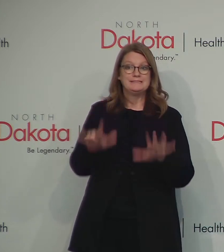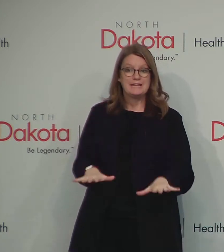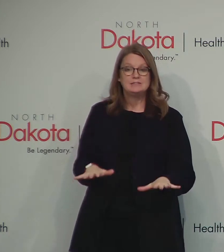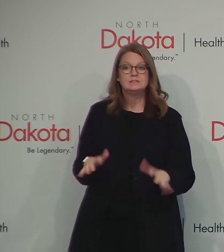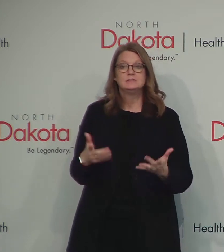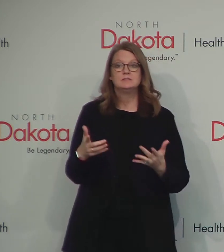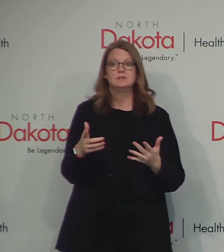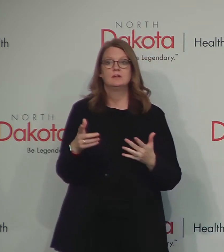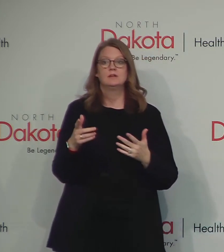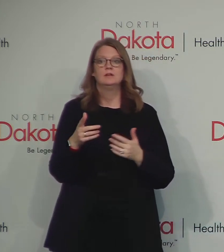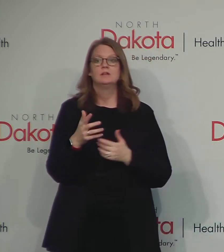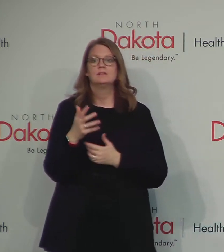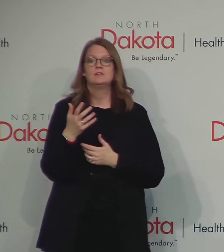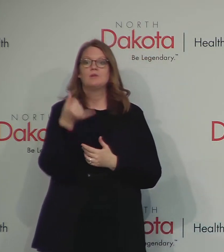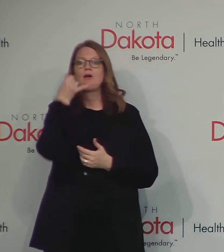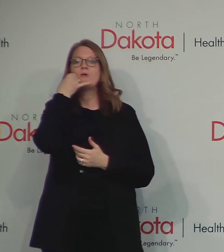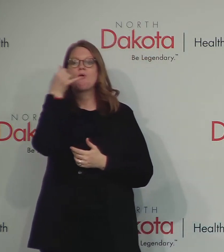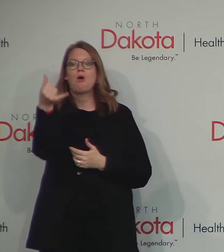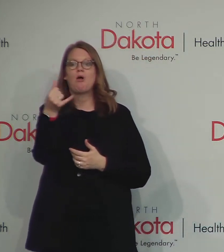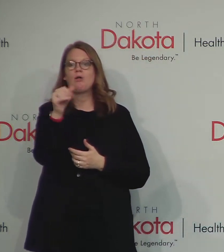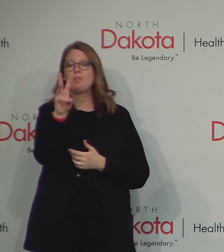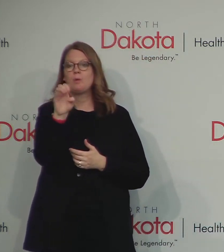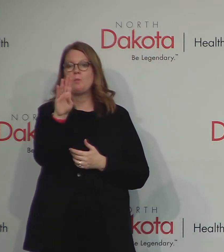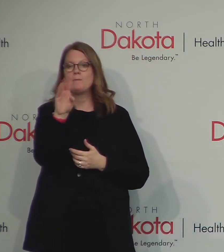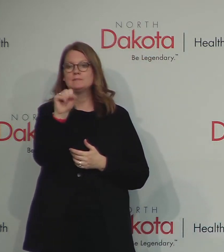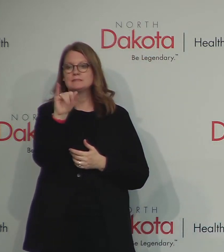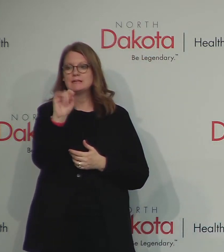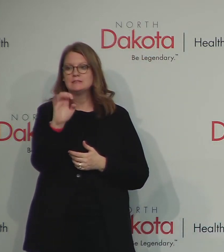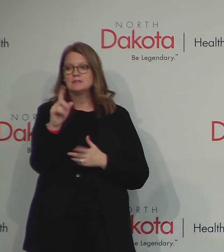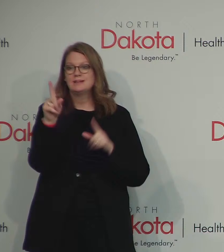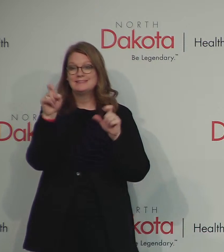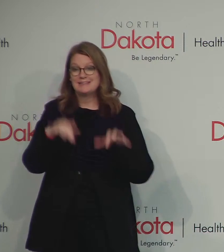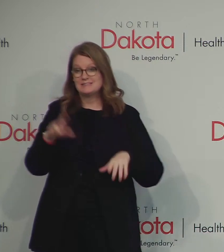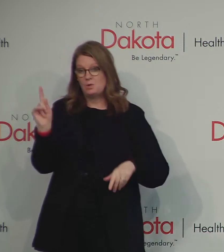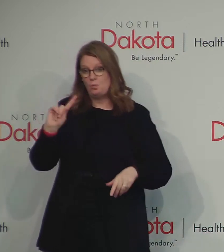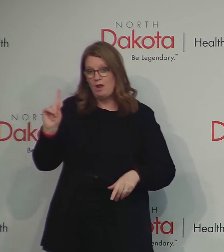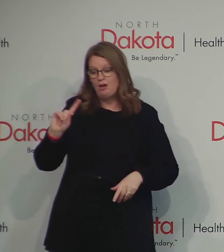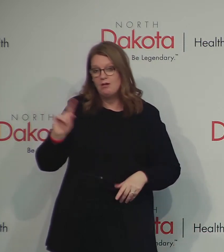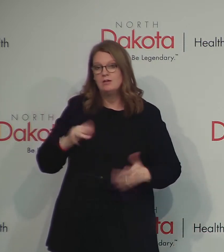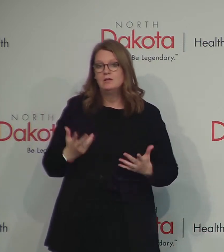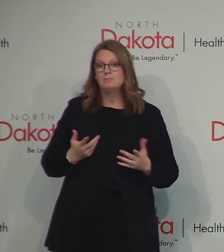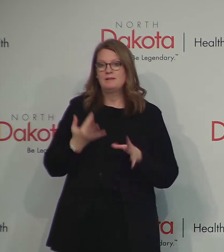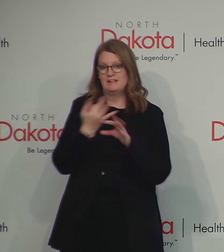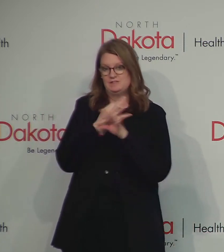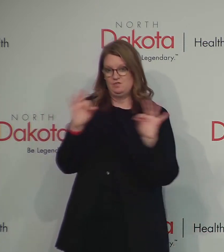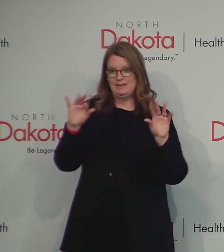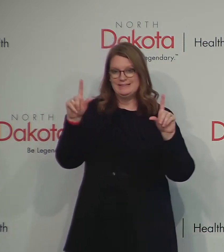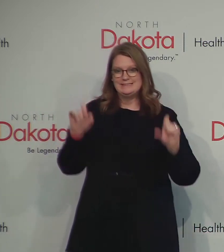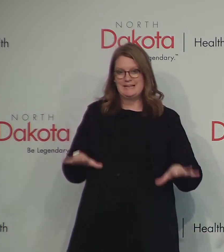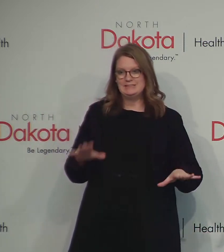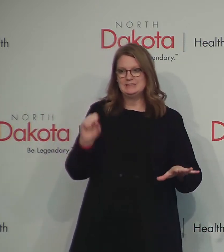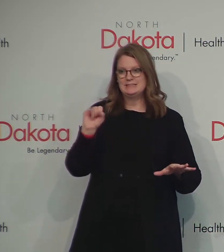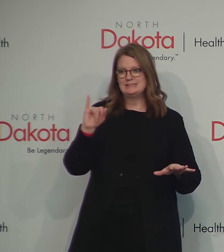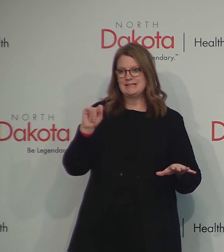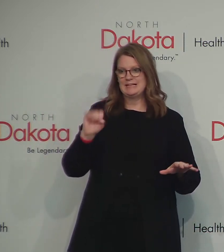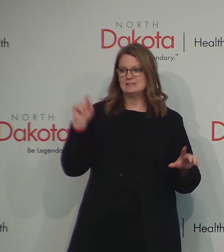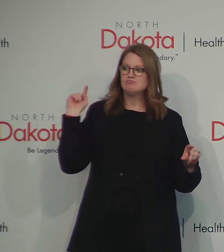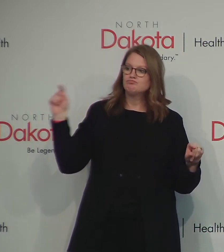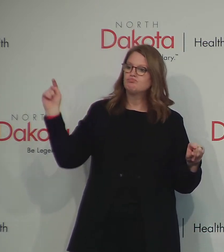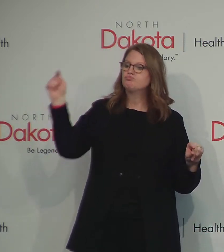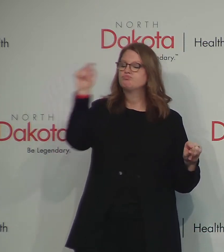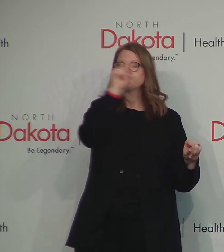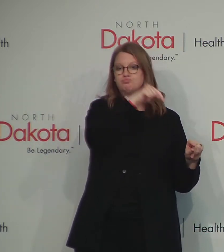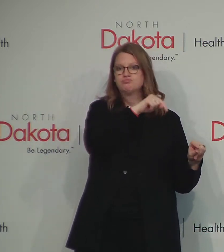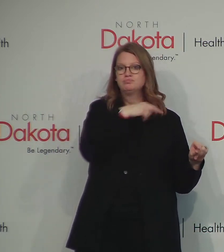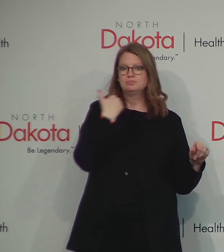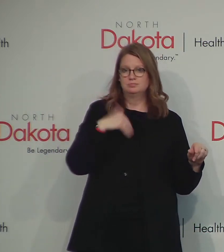our hotline, our websites on where you can get tested, but lots of free testing sites that still continue to